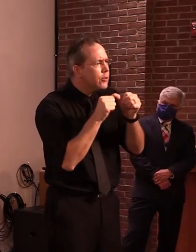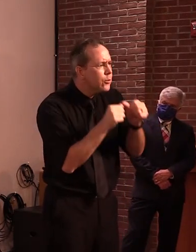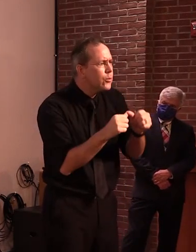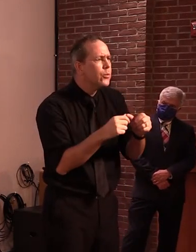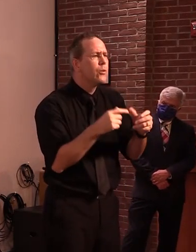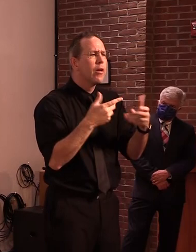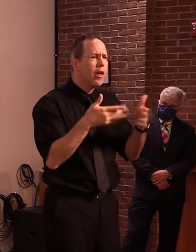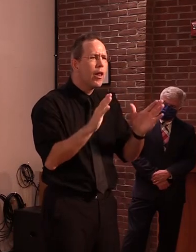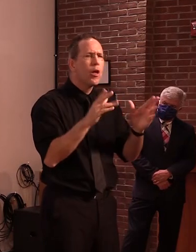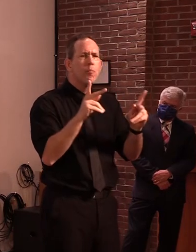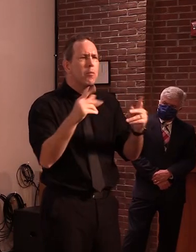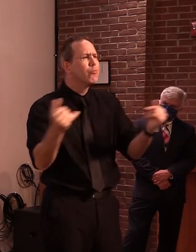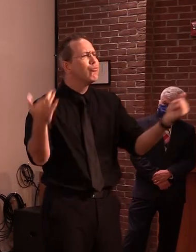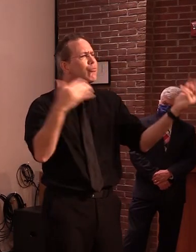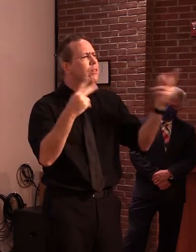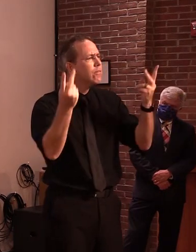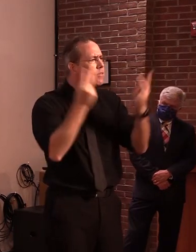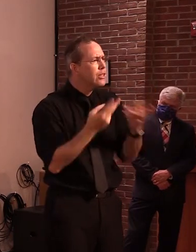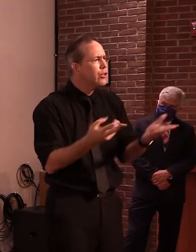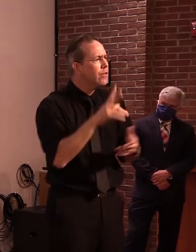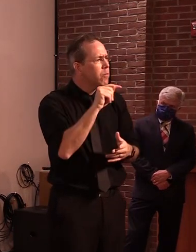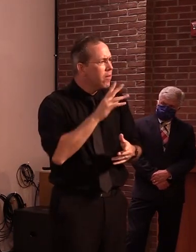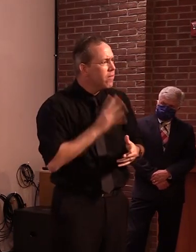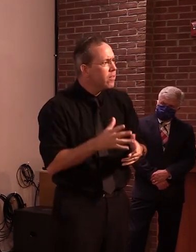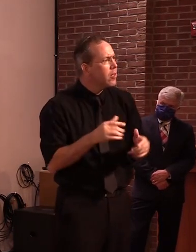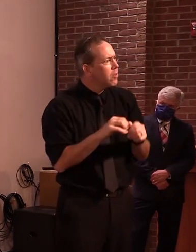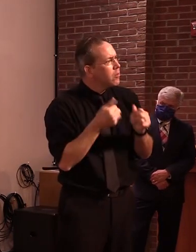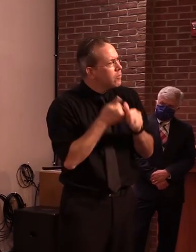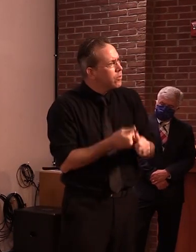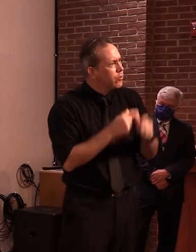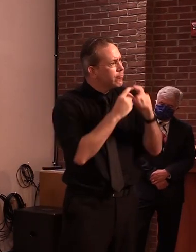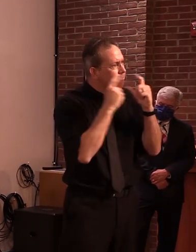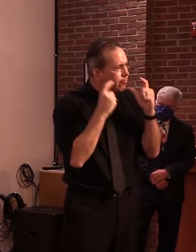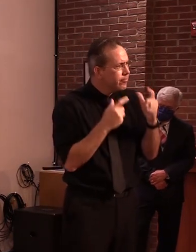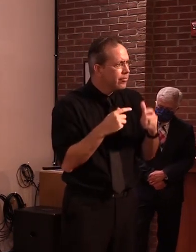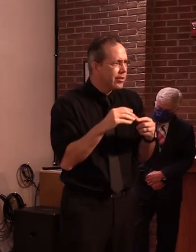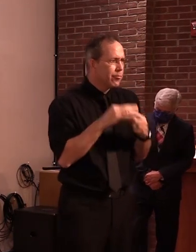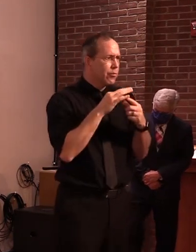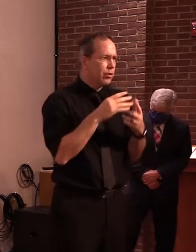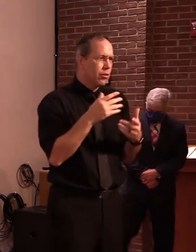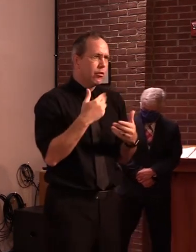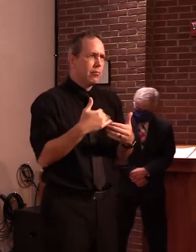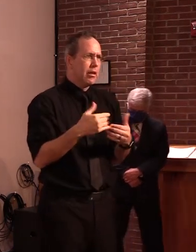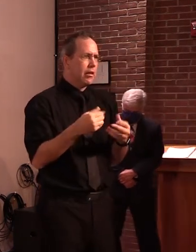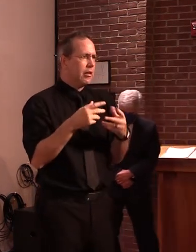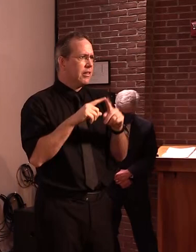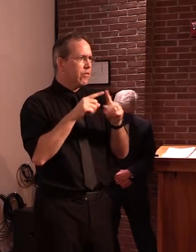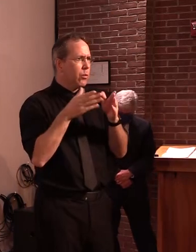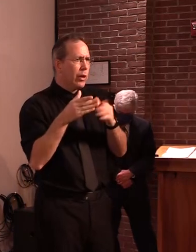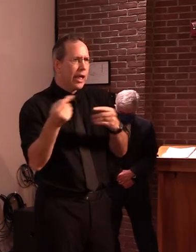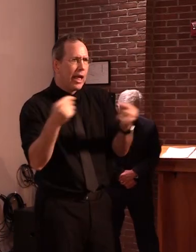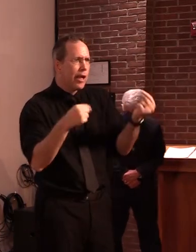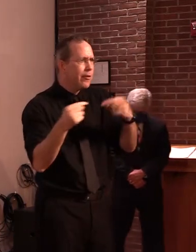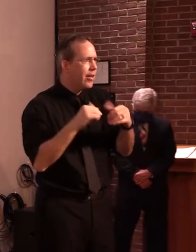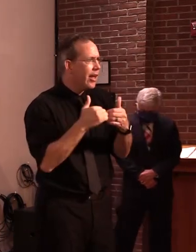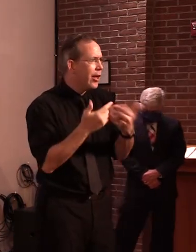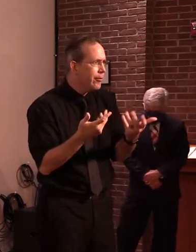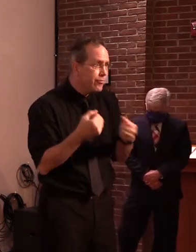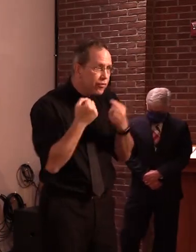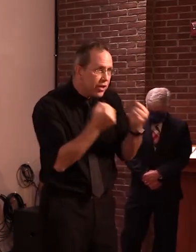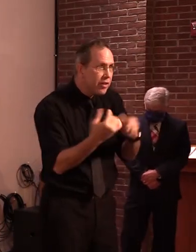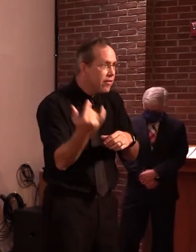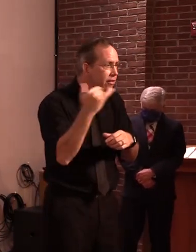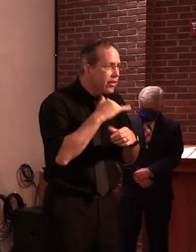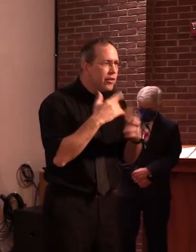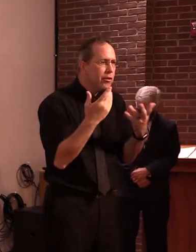for quite some time. I mean, we've been a leader in many different ways, in our positivity rate, number of cases